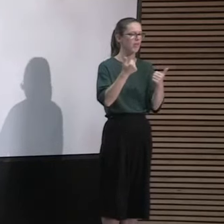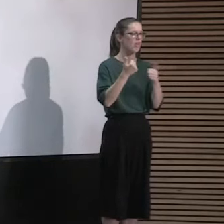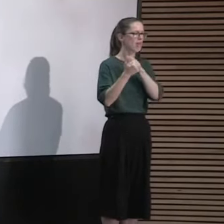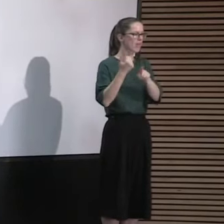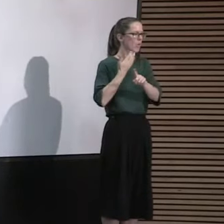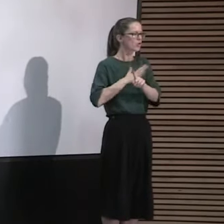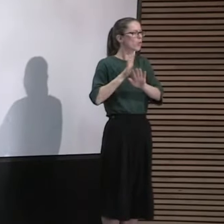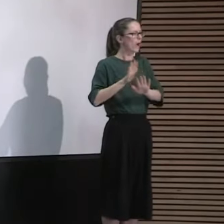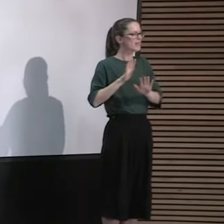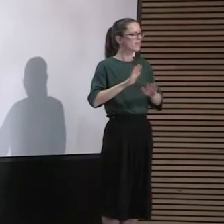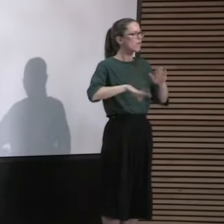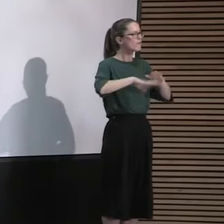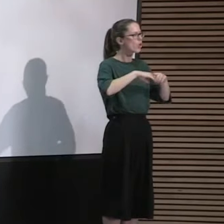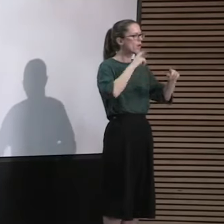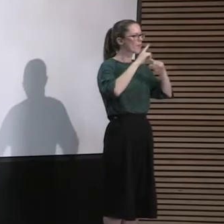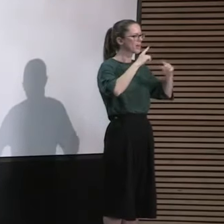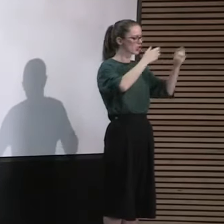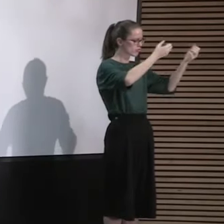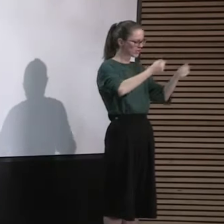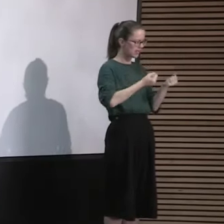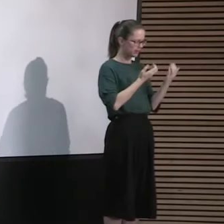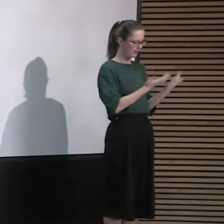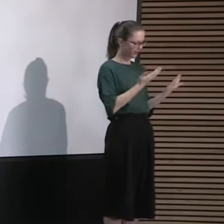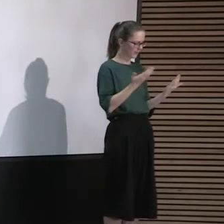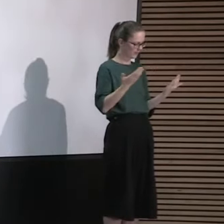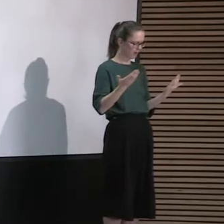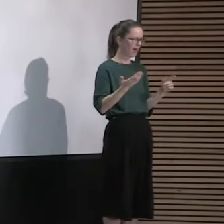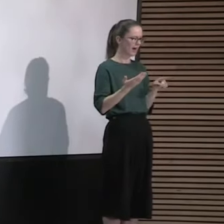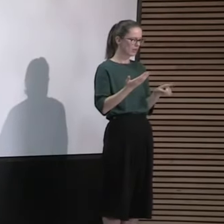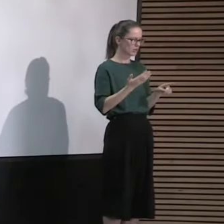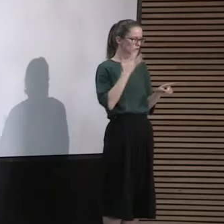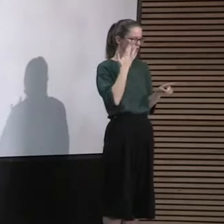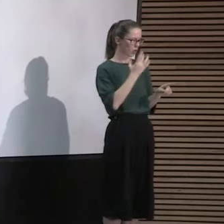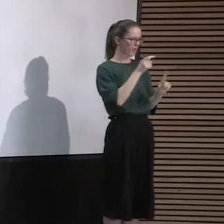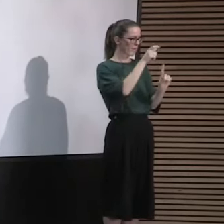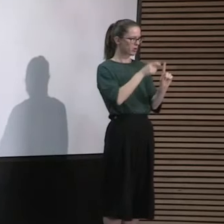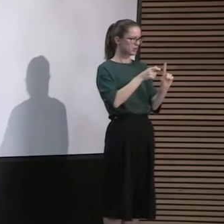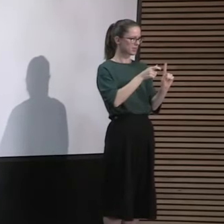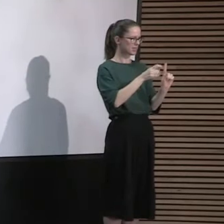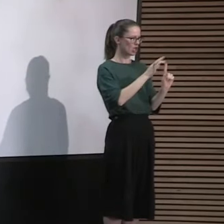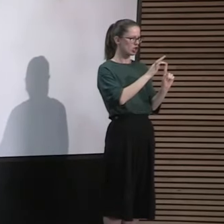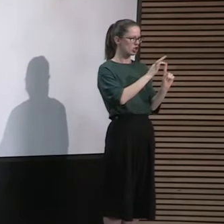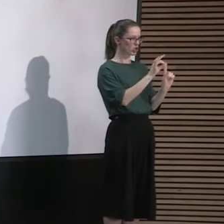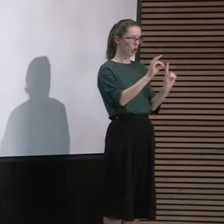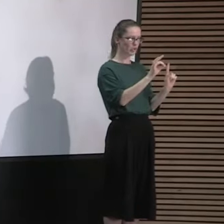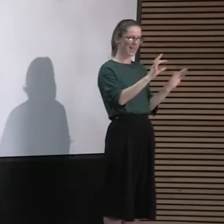the details of the genomic testing so we could establish or disestablish the link with the known